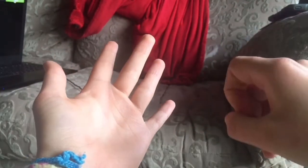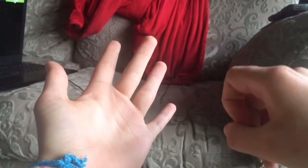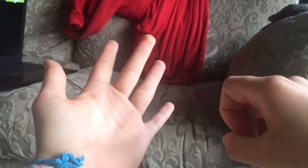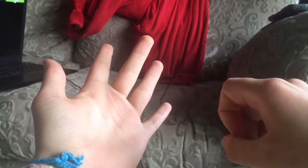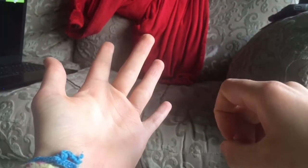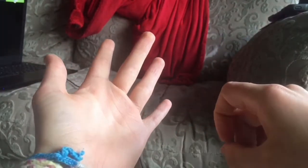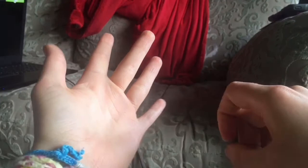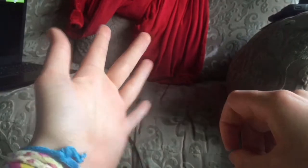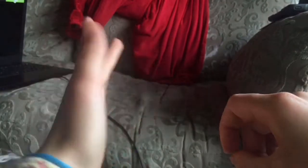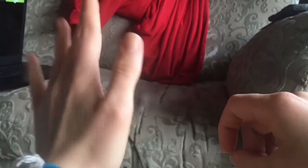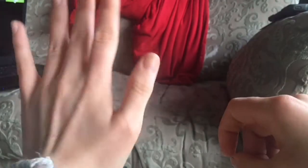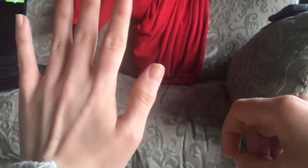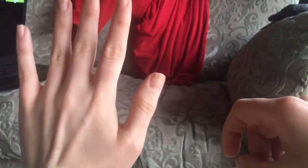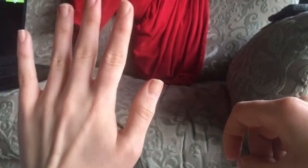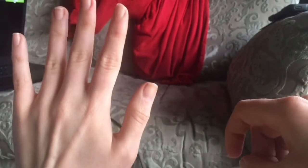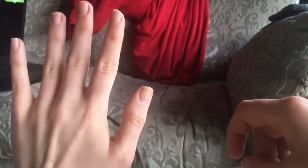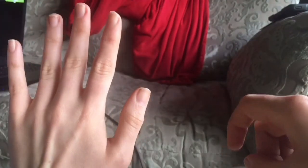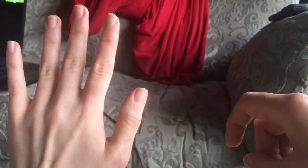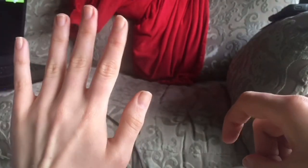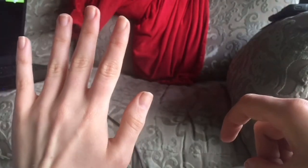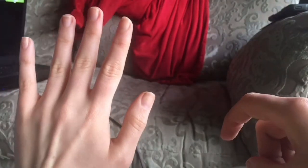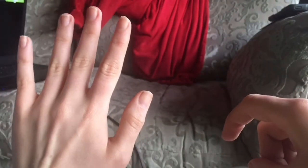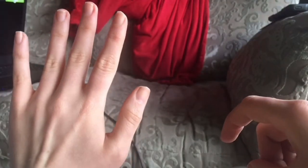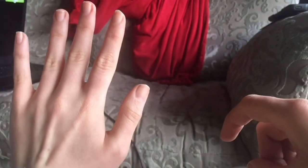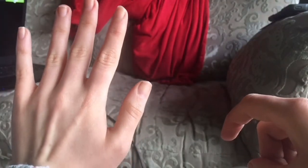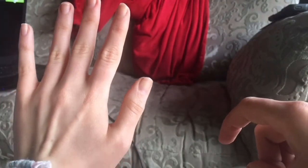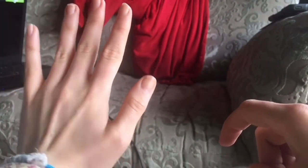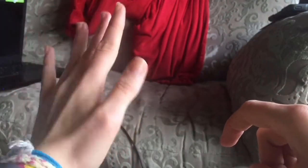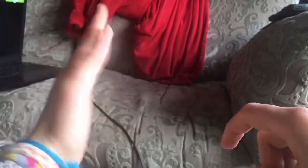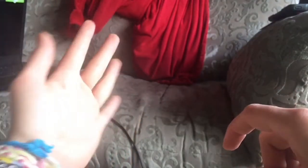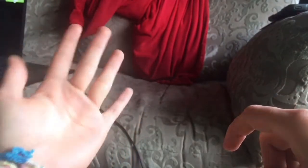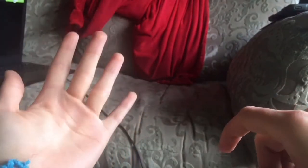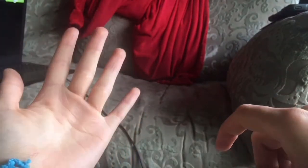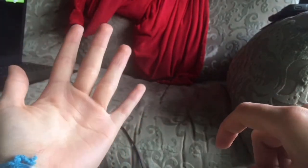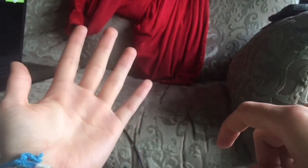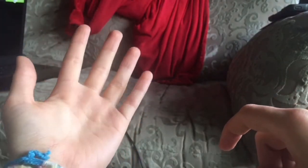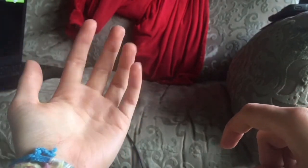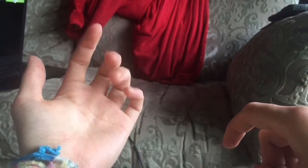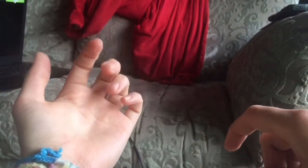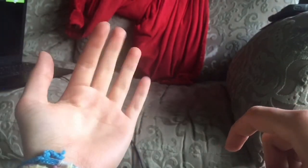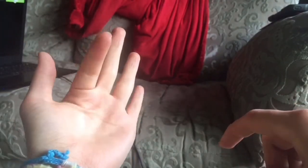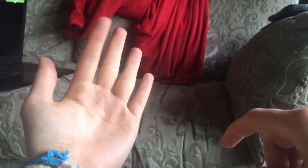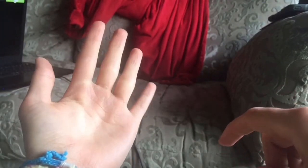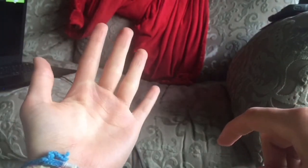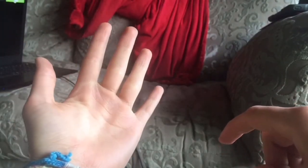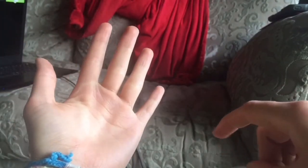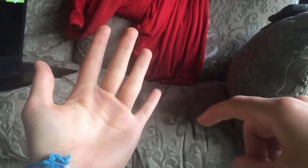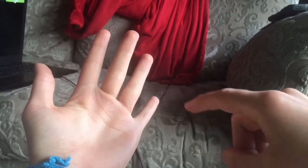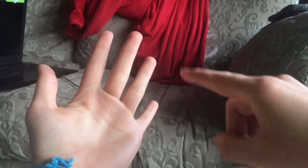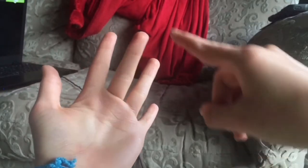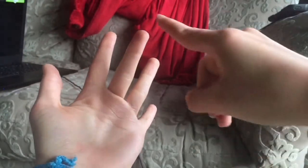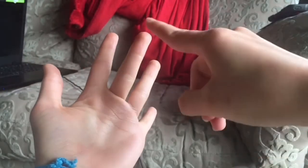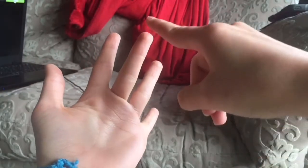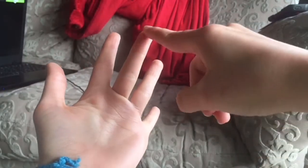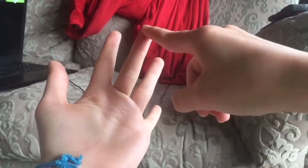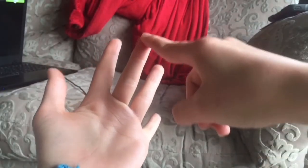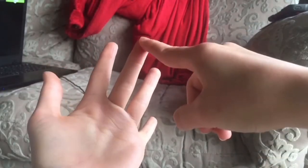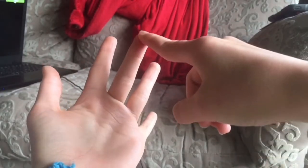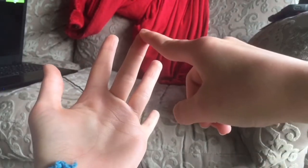do is we would show it to the other person, our palm, but what I'm going to do is I'll show it here. So